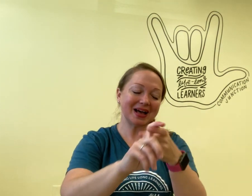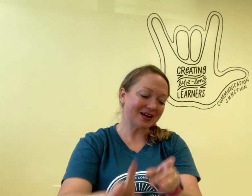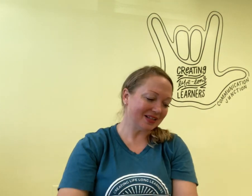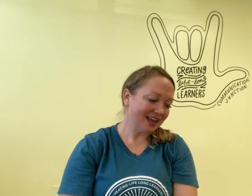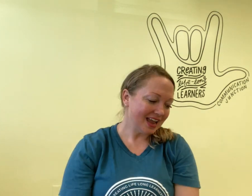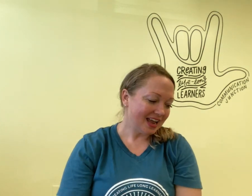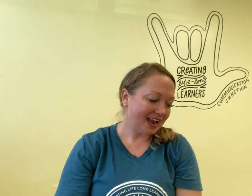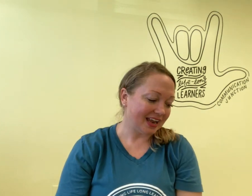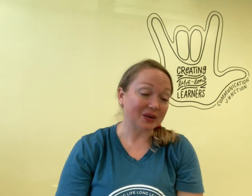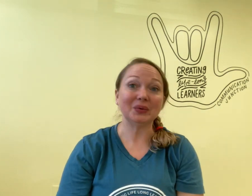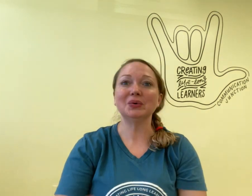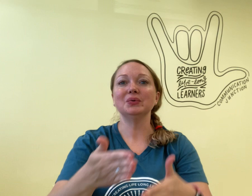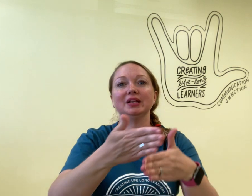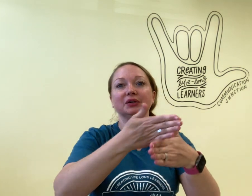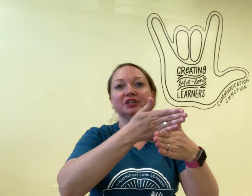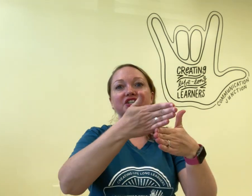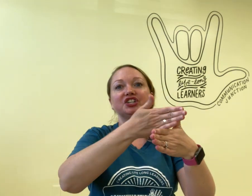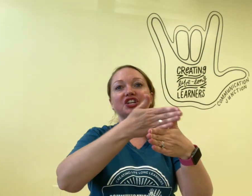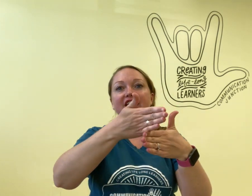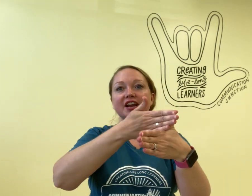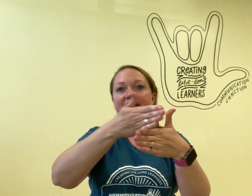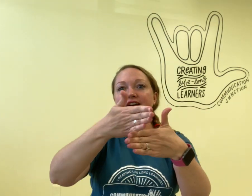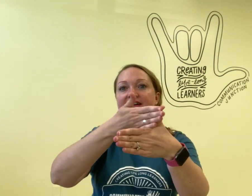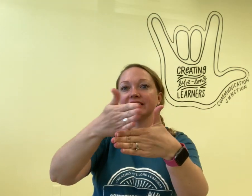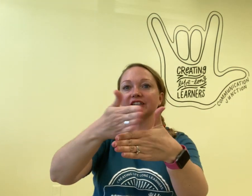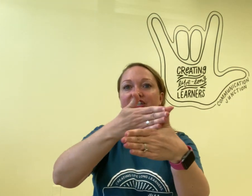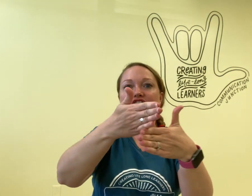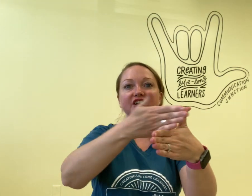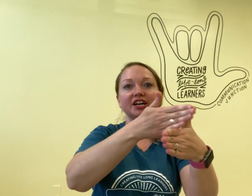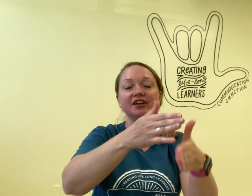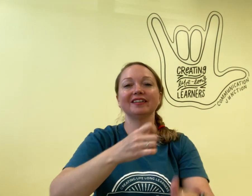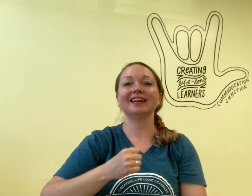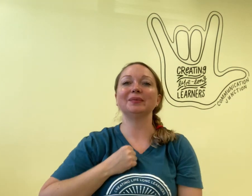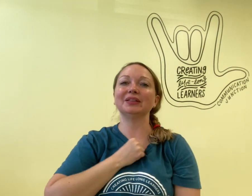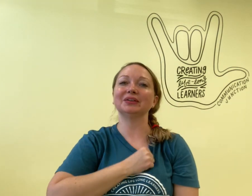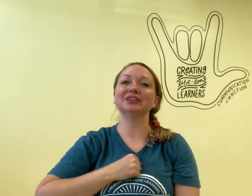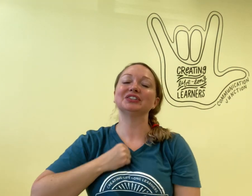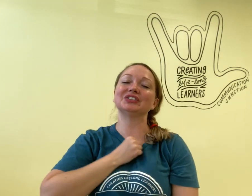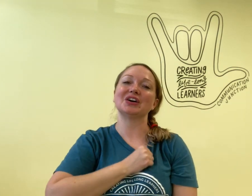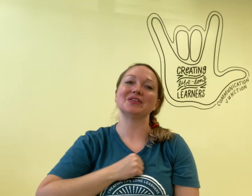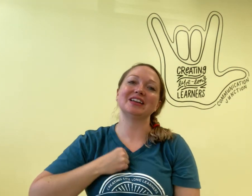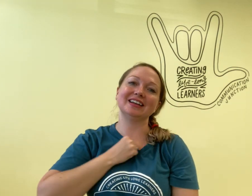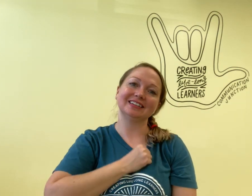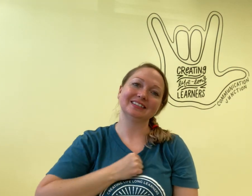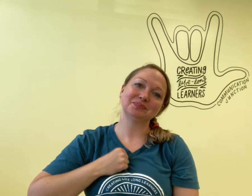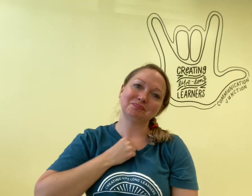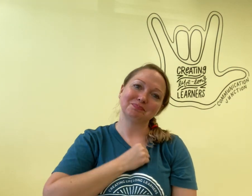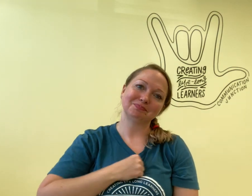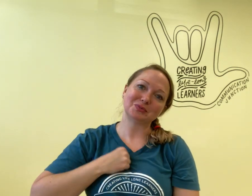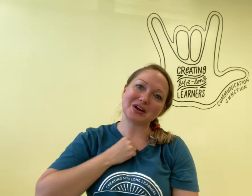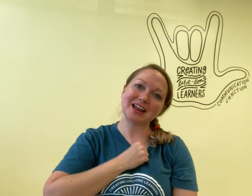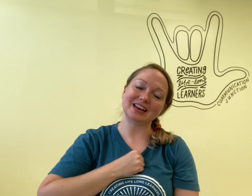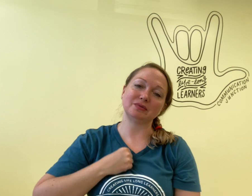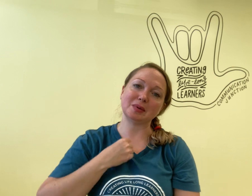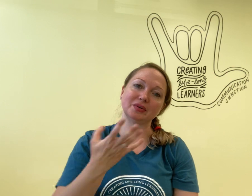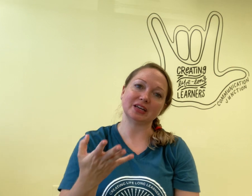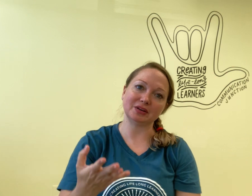well, and we learned share, to share, and we learned sorry, right? And remember, it can be